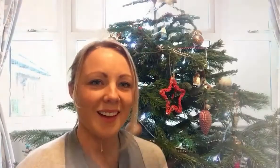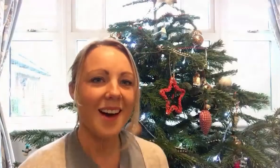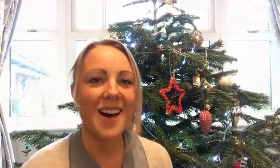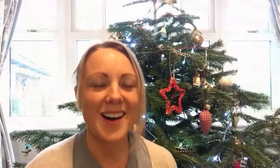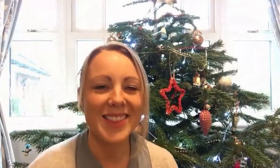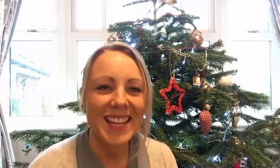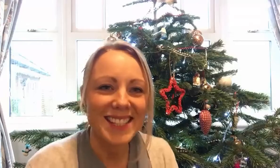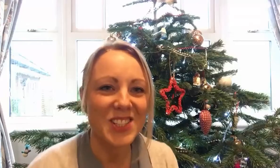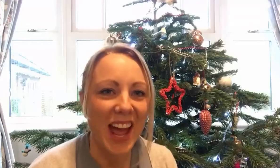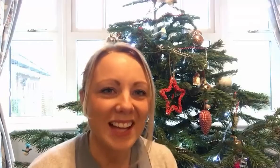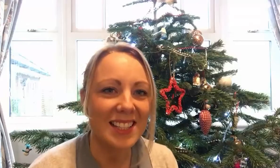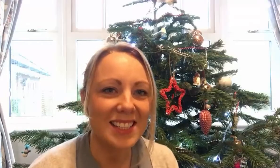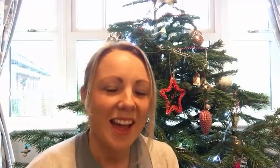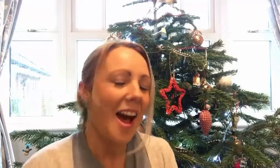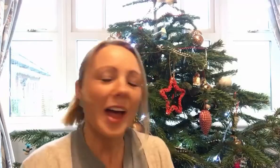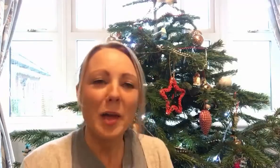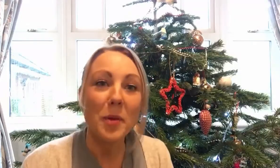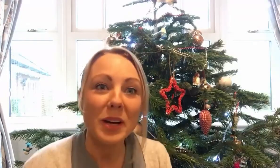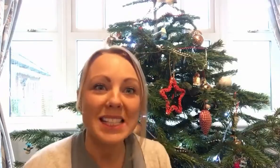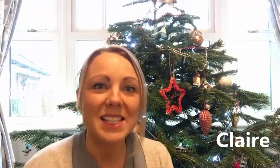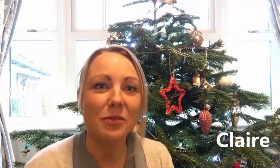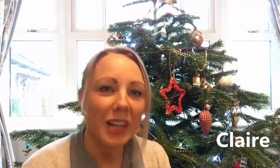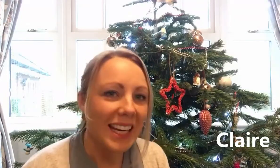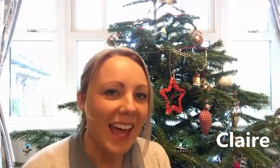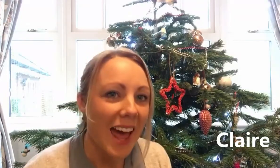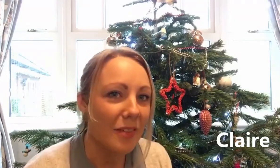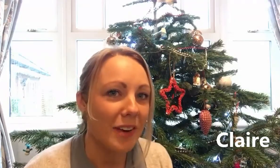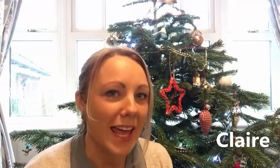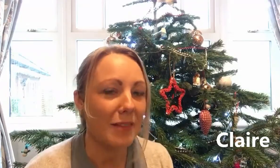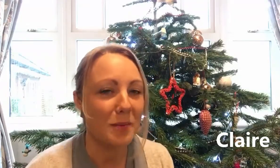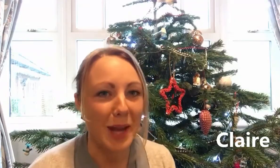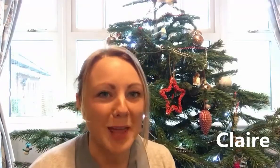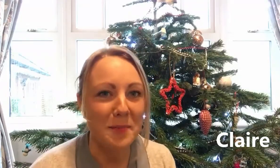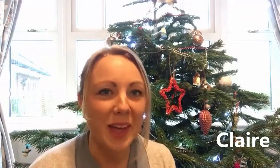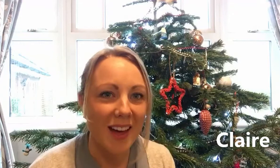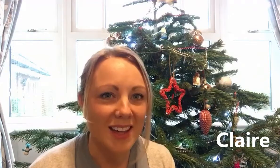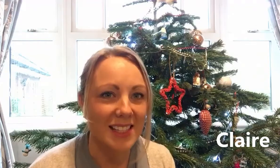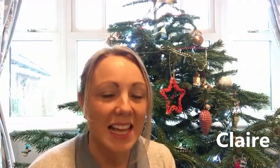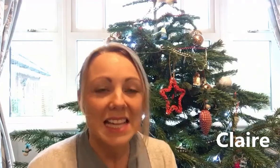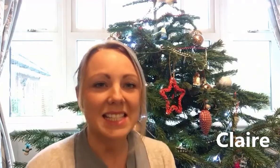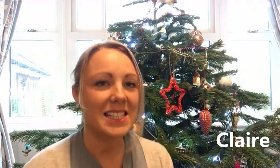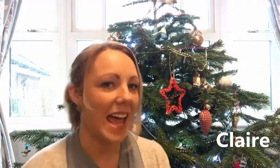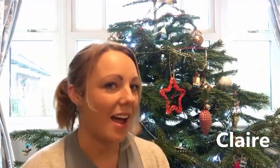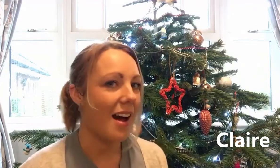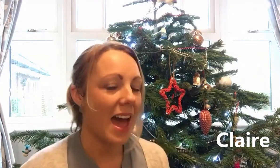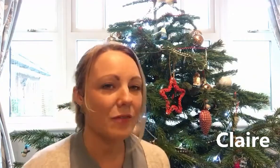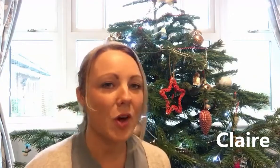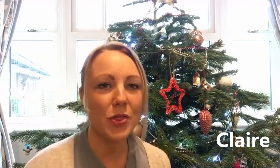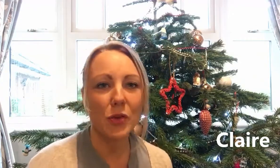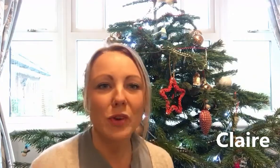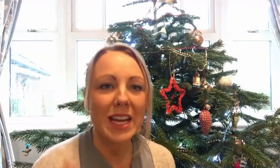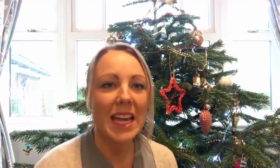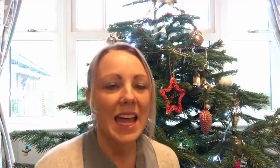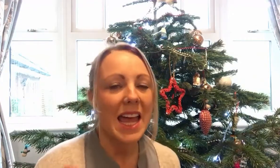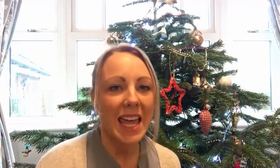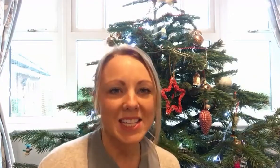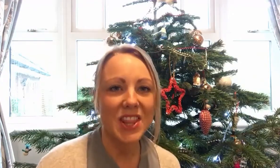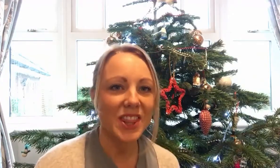Ah, thanks, Jack. I hope you were listening really carefully, everybody, because today I have got three hidden